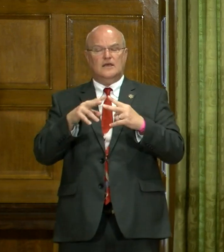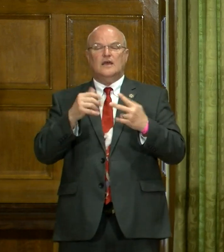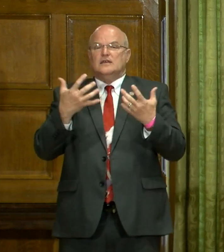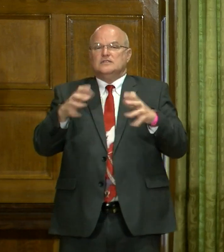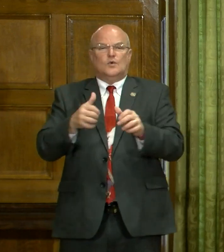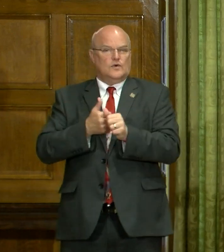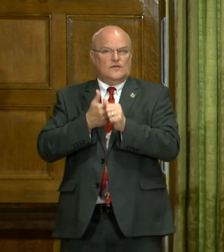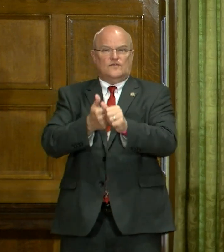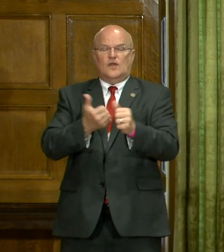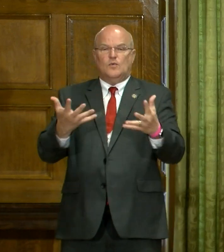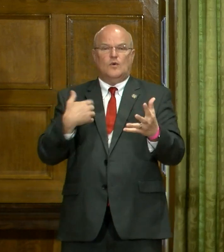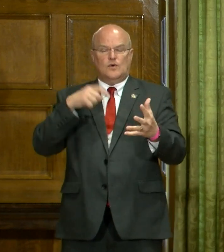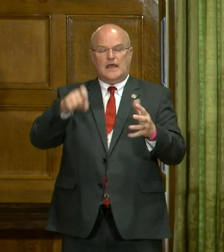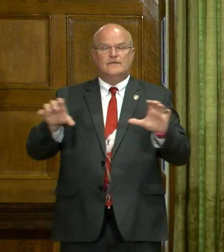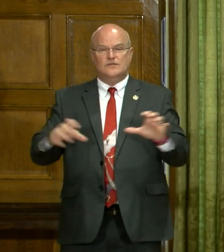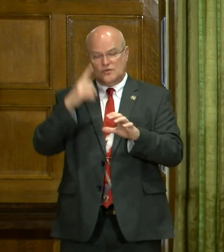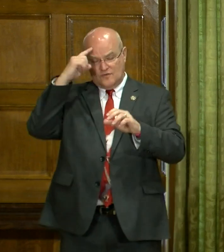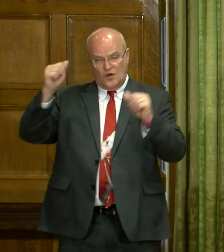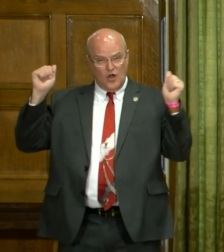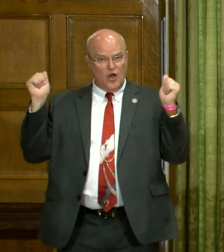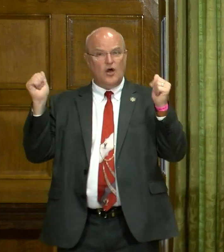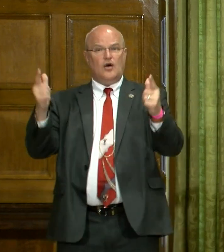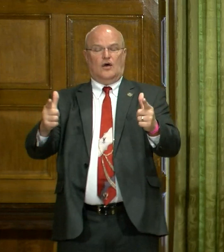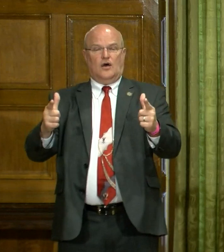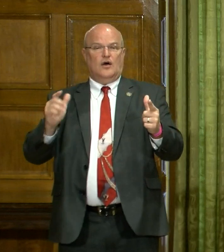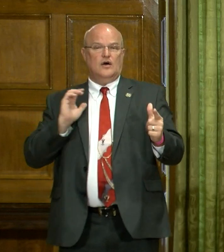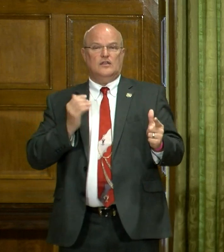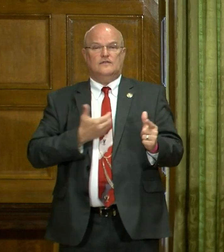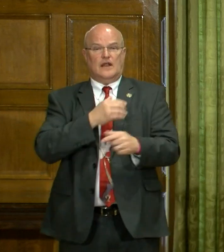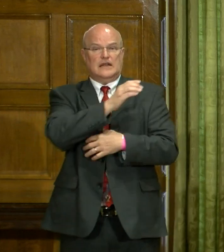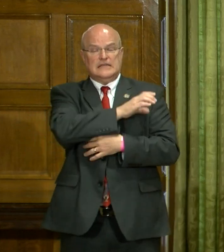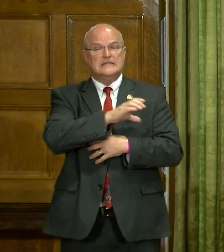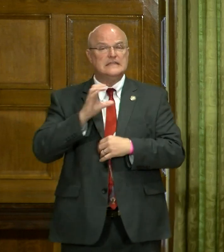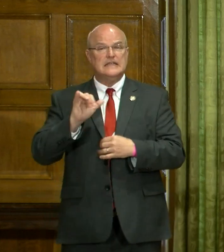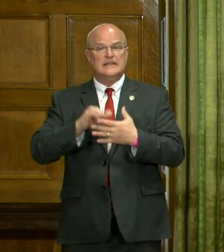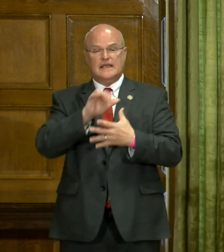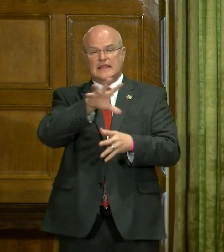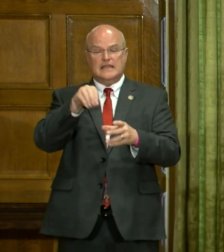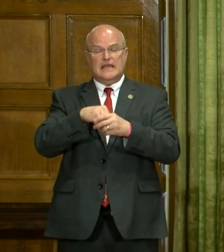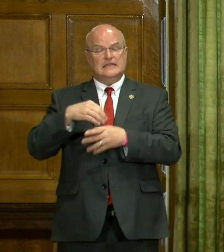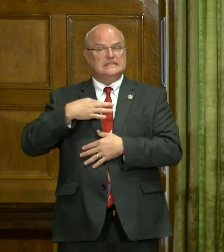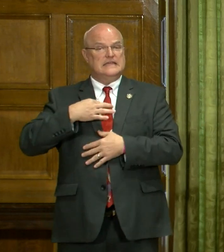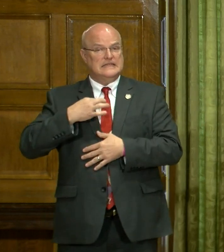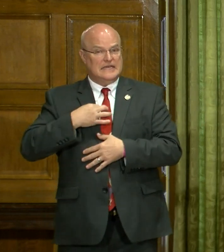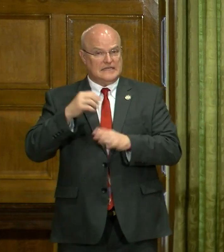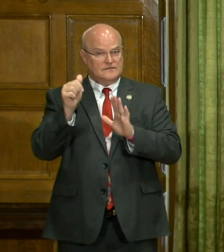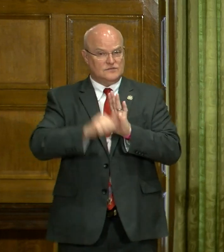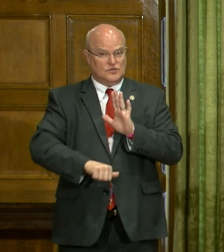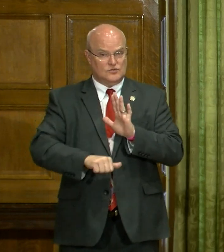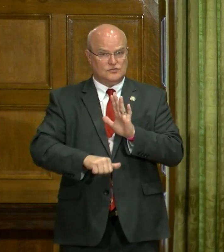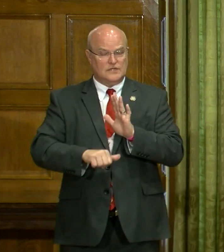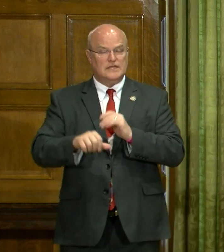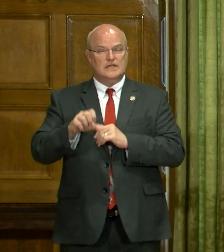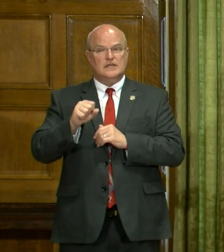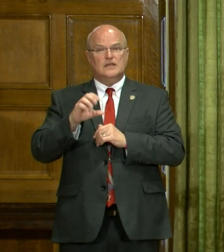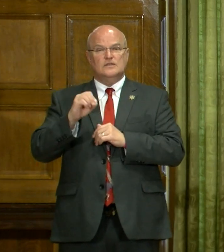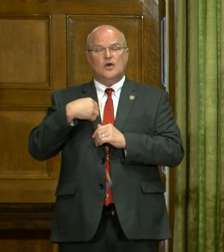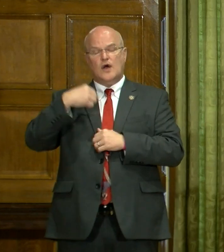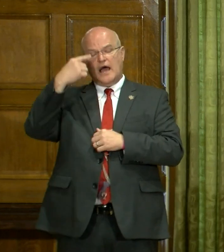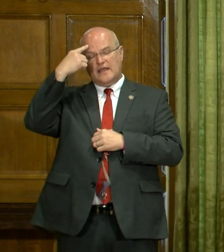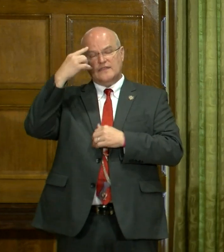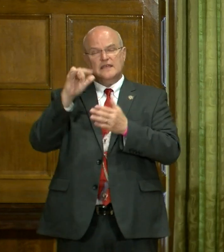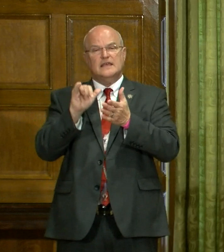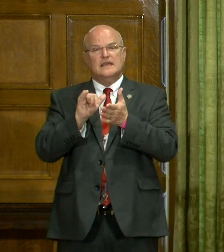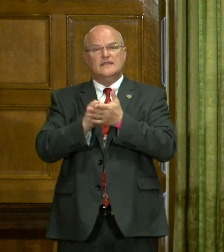don't want to follow what we're having to do for all of our clinics that engage in elective procedures, and I